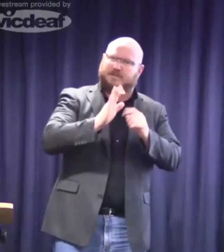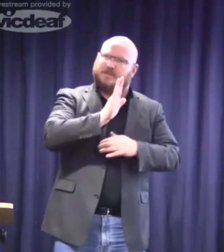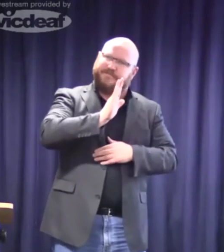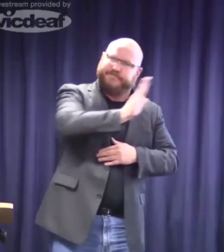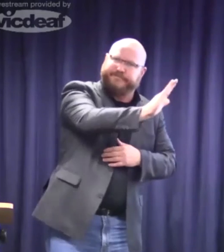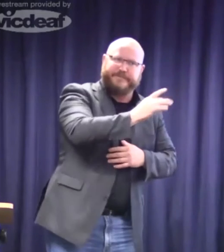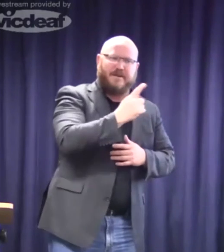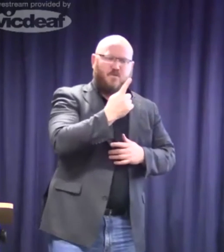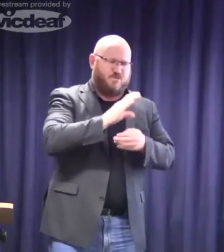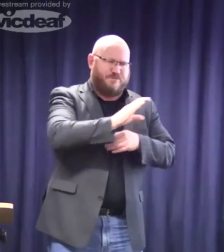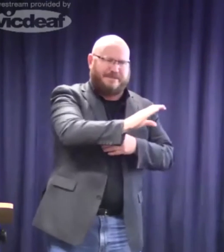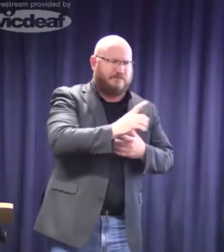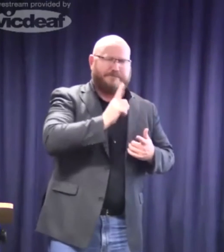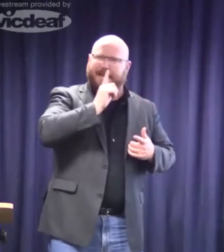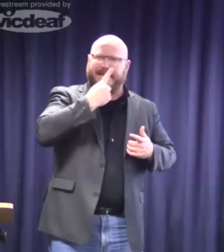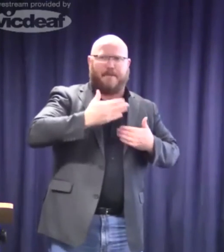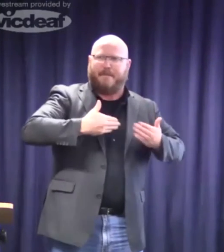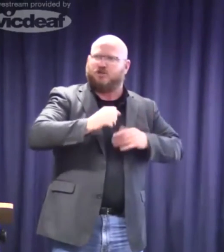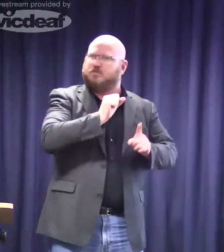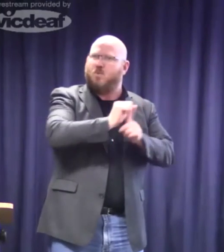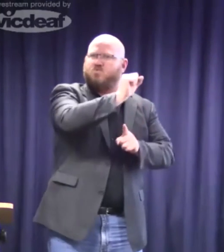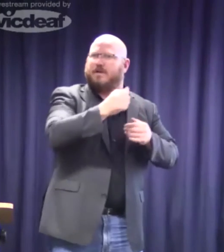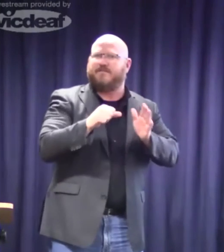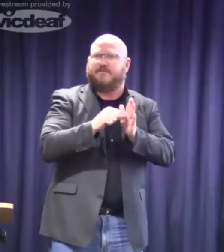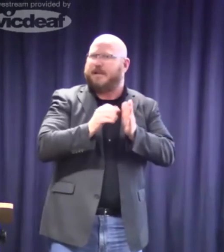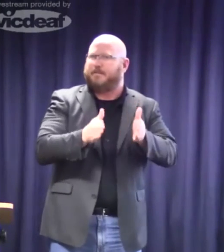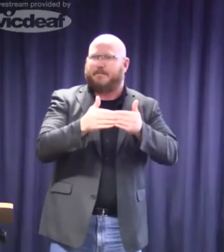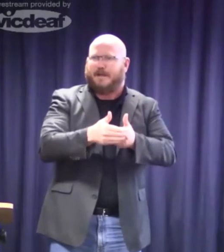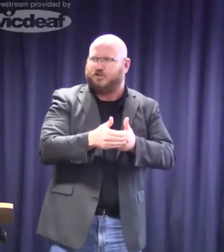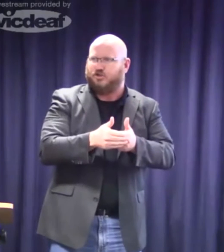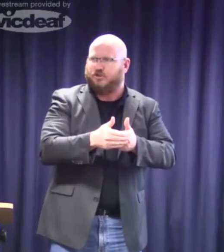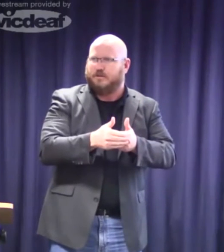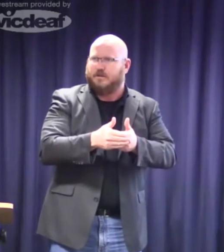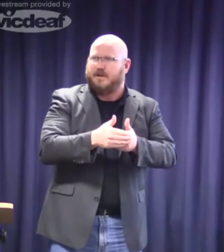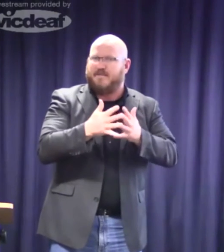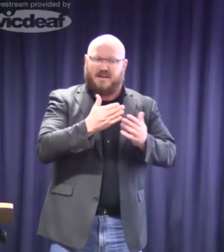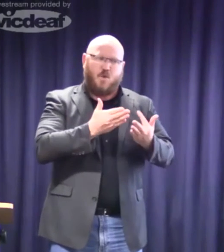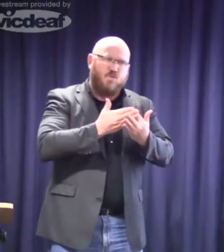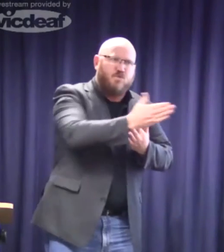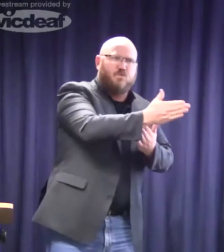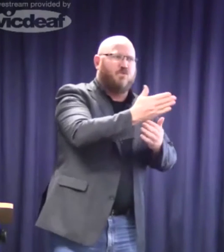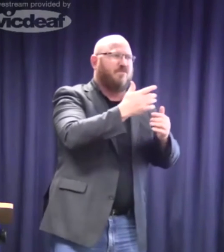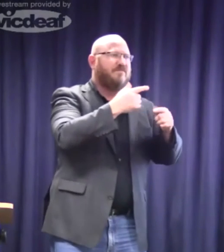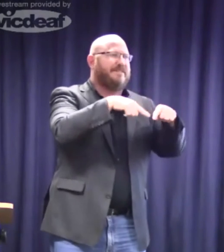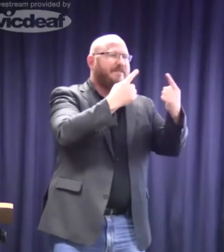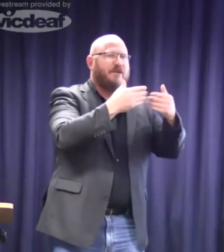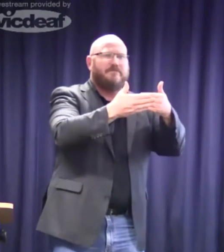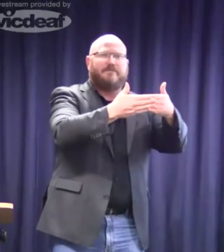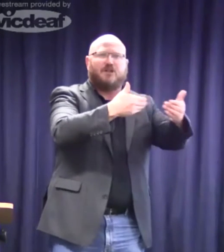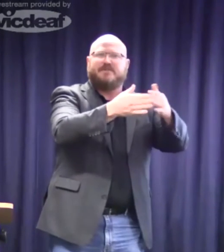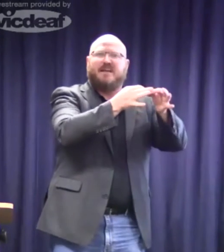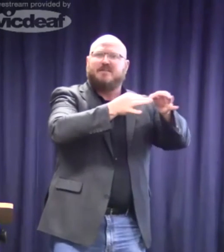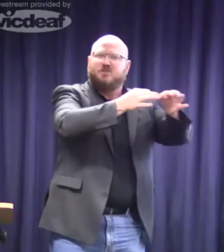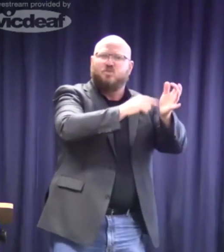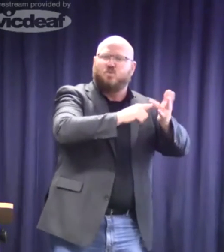The NDIS expect a ratio of 20-80, 20 being those who cannot manage their own package